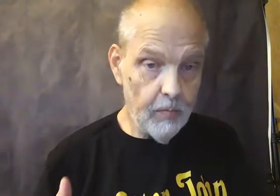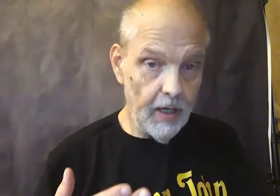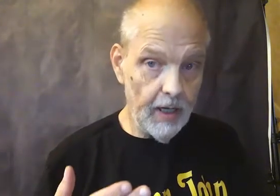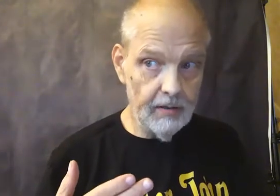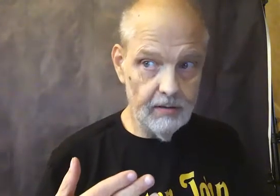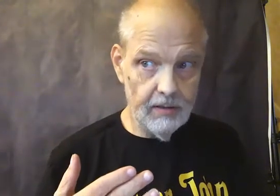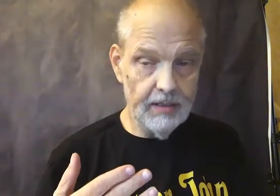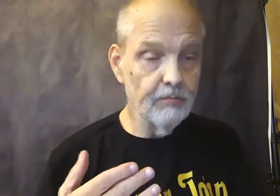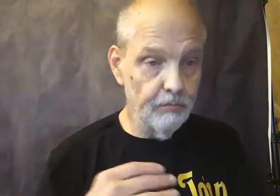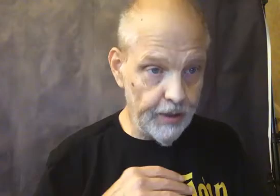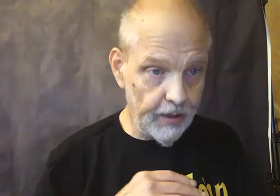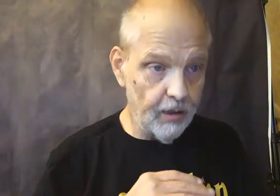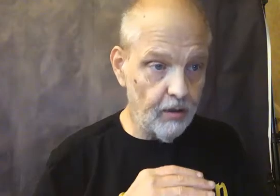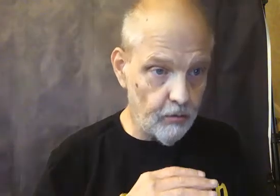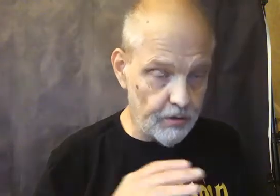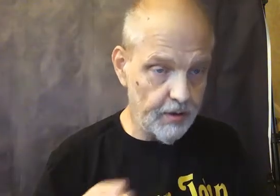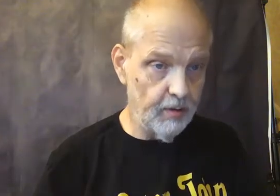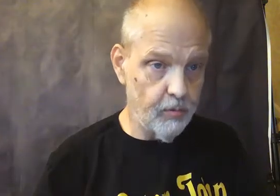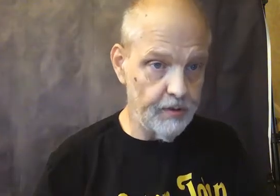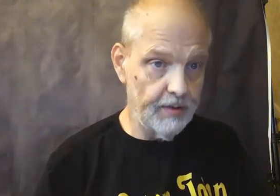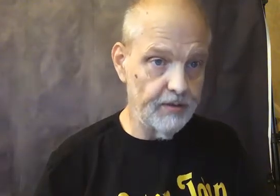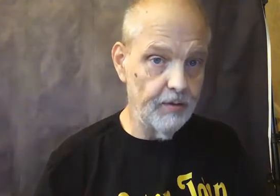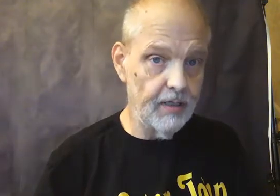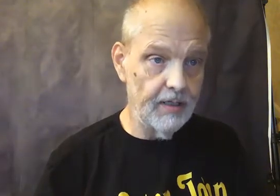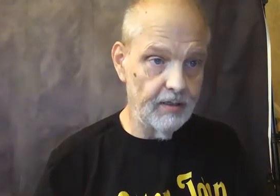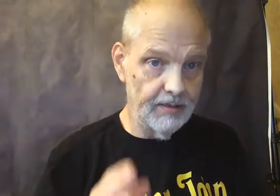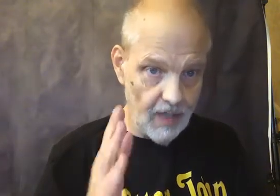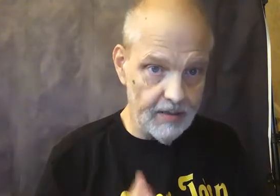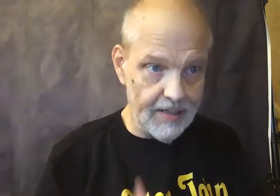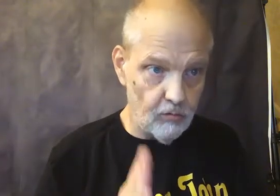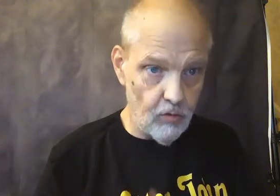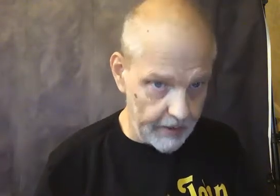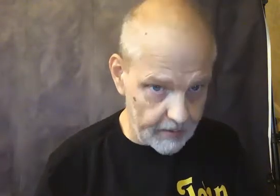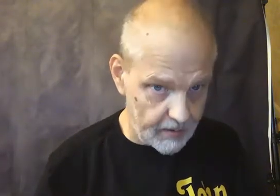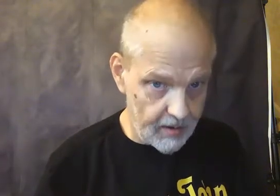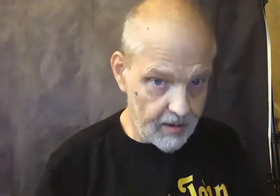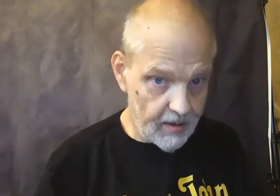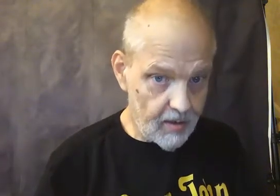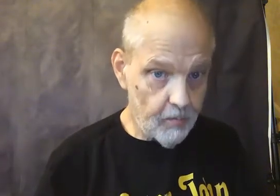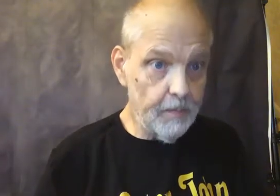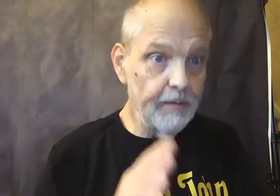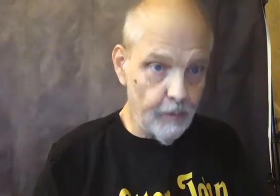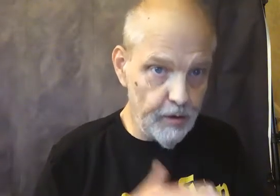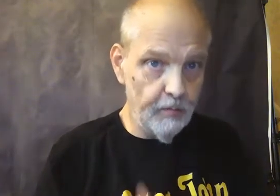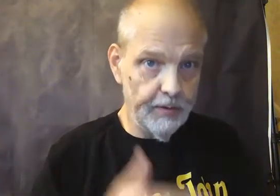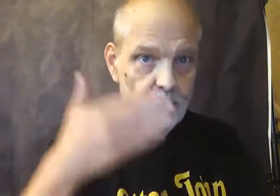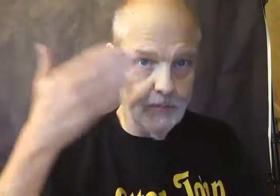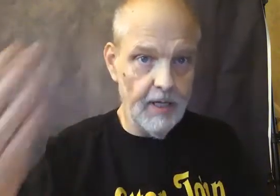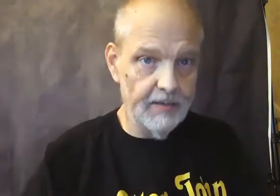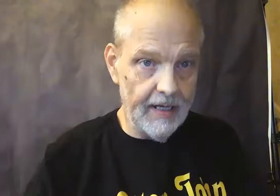but it's really crucially important that you get the signs down right before you apply any kind